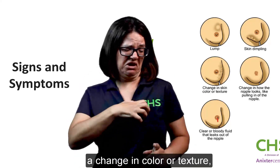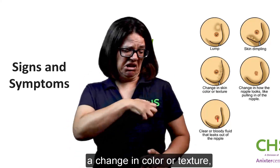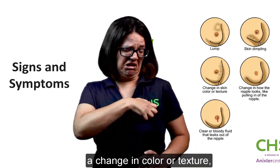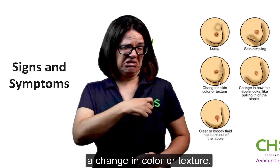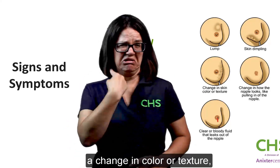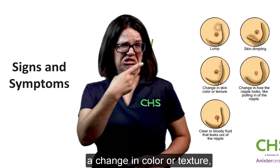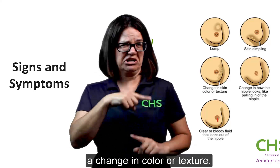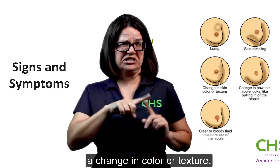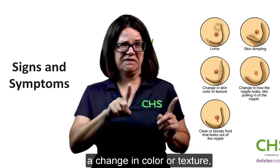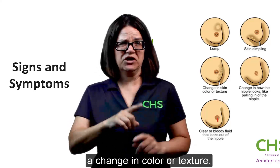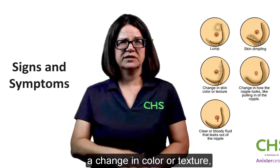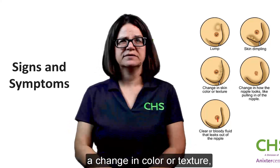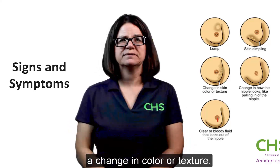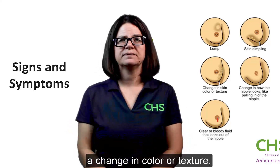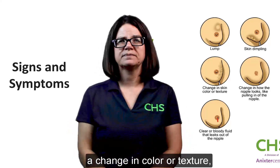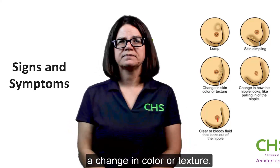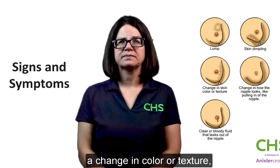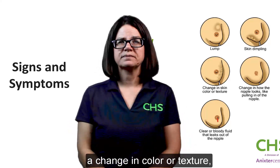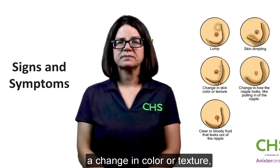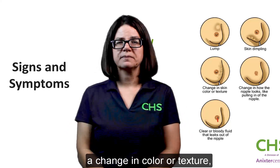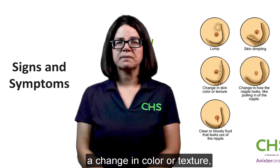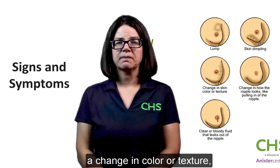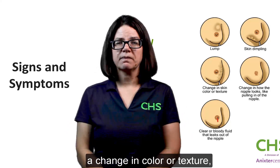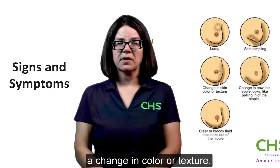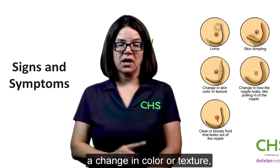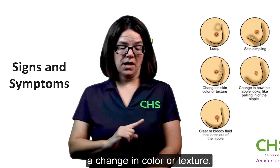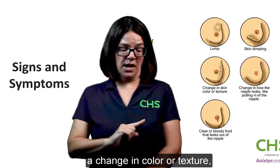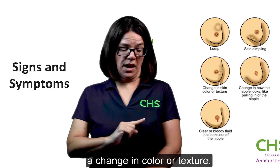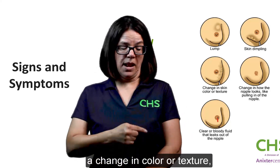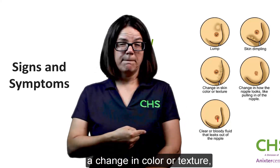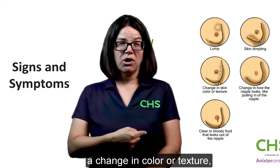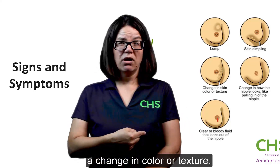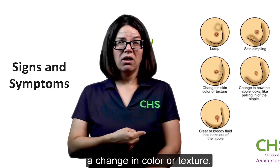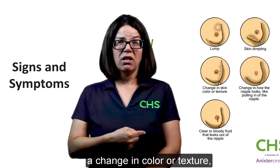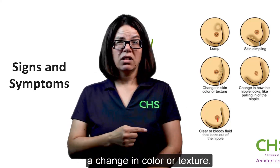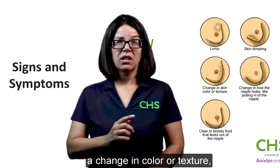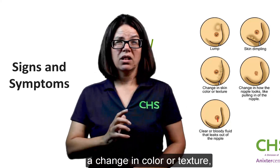color or texture,